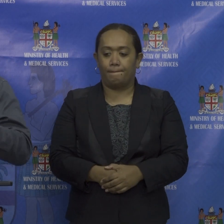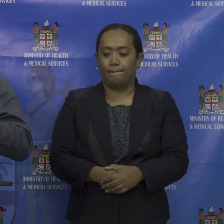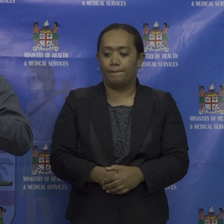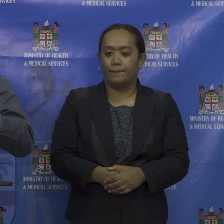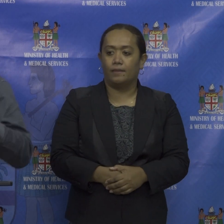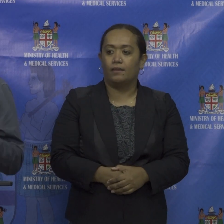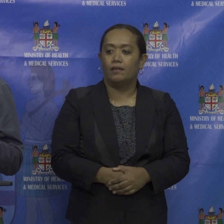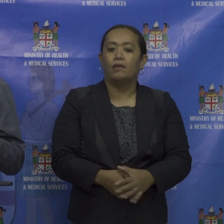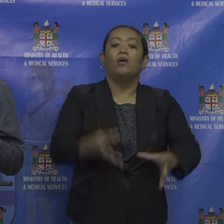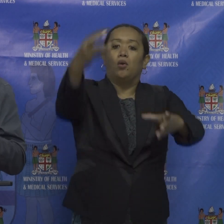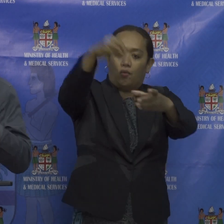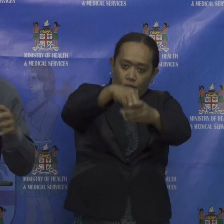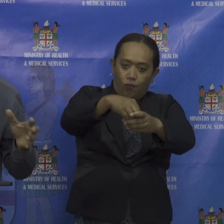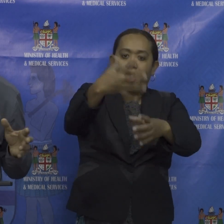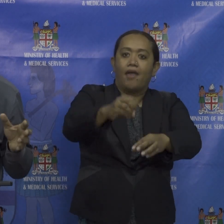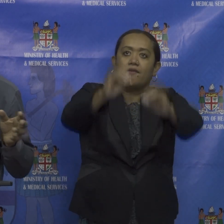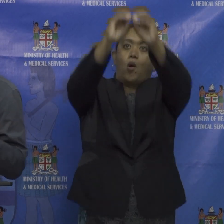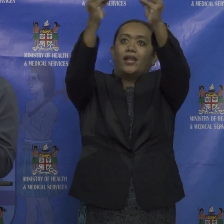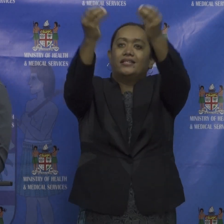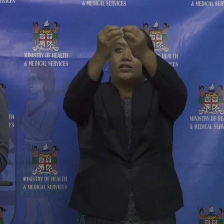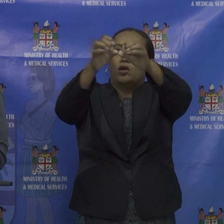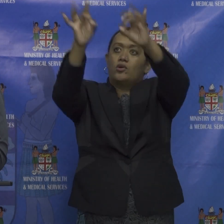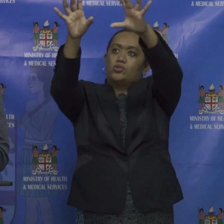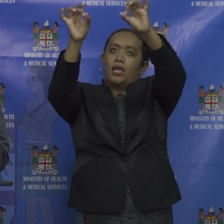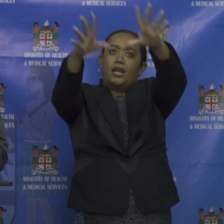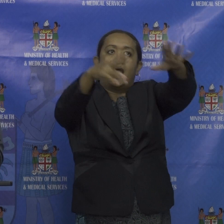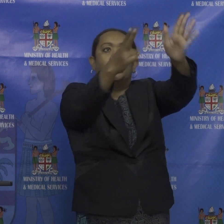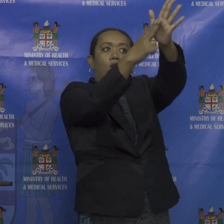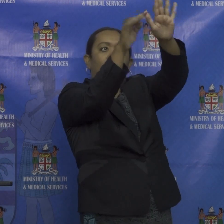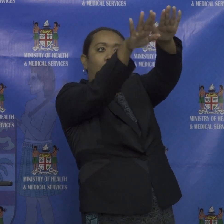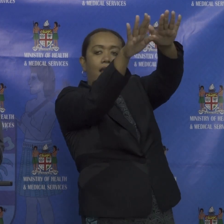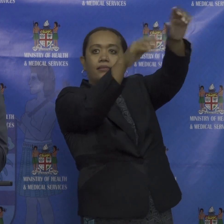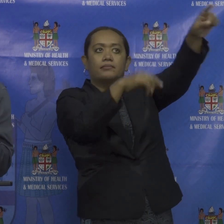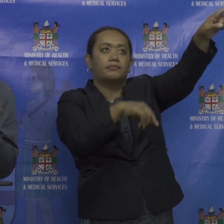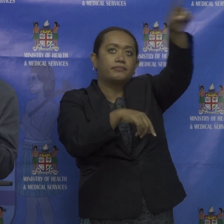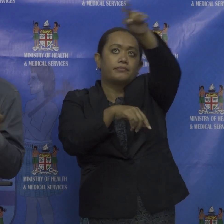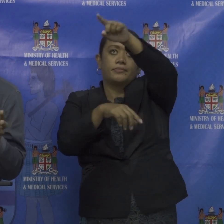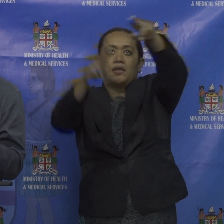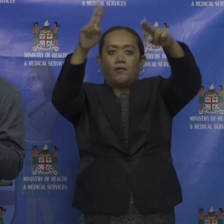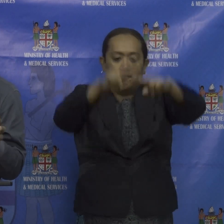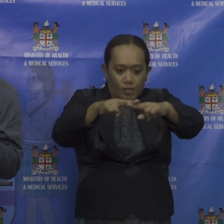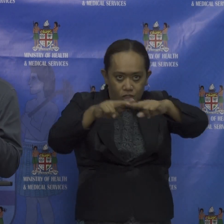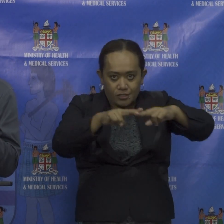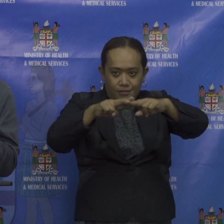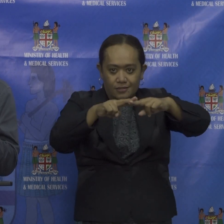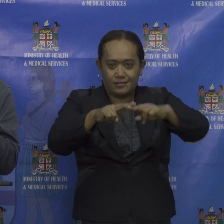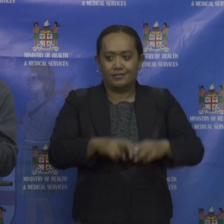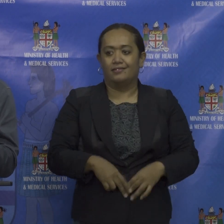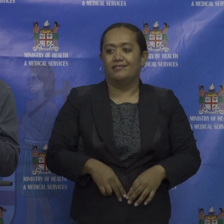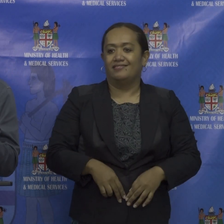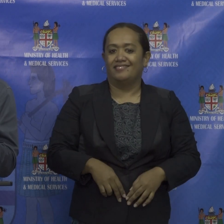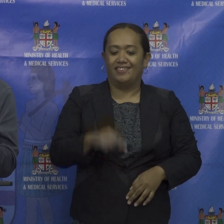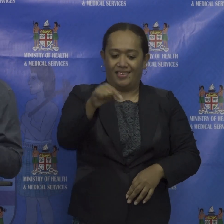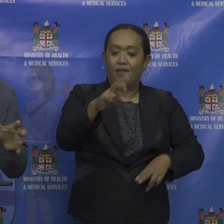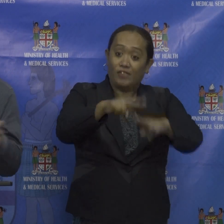it's part of a bigger organization. You got the Australian one, you got the New Zealand one, and the Fiji FIMET the FIMET one is the only